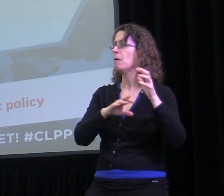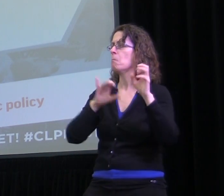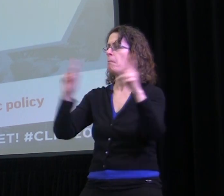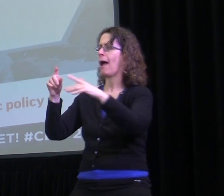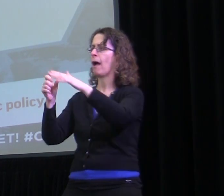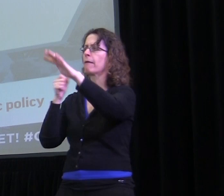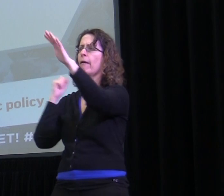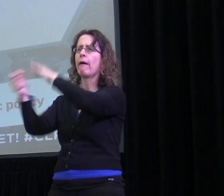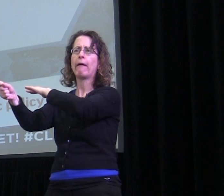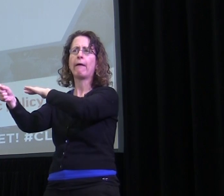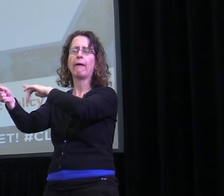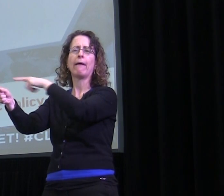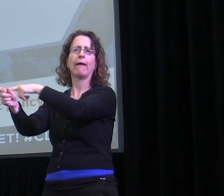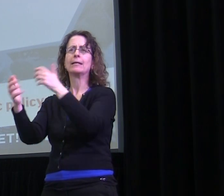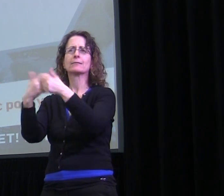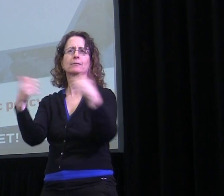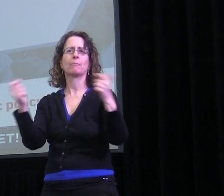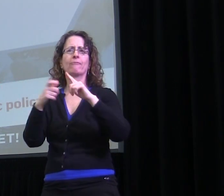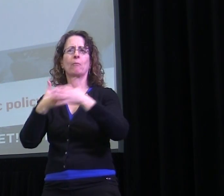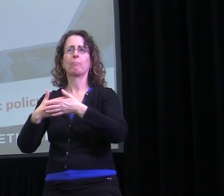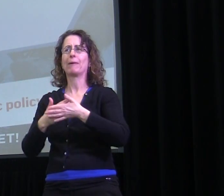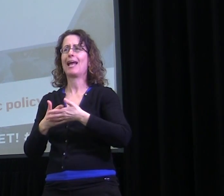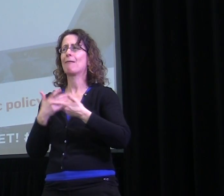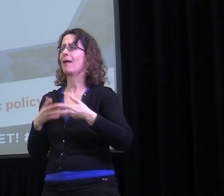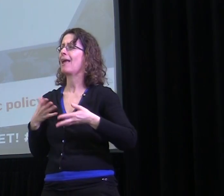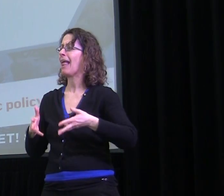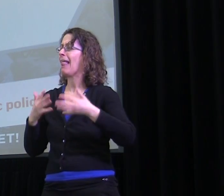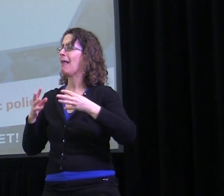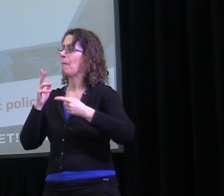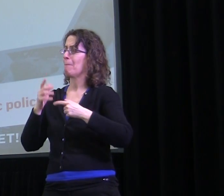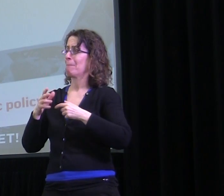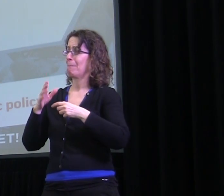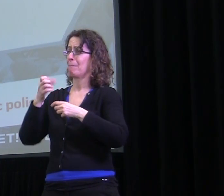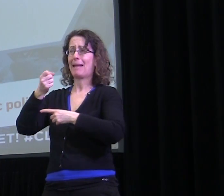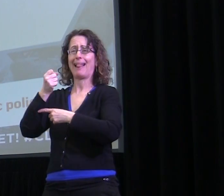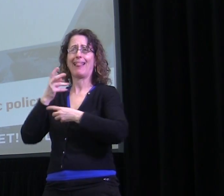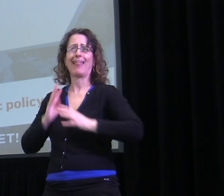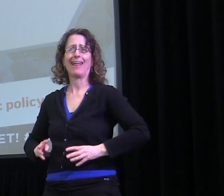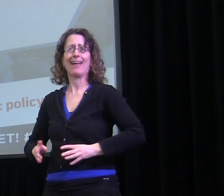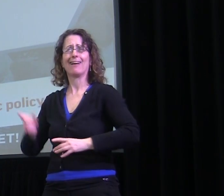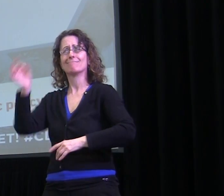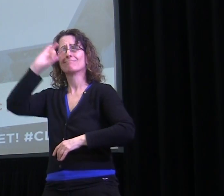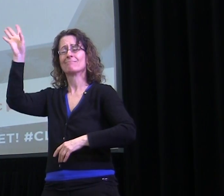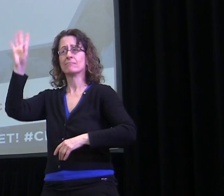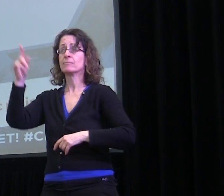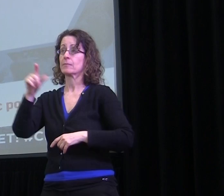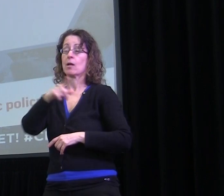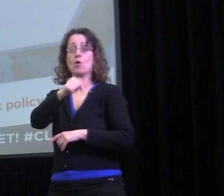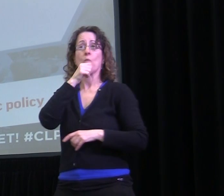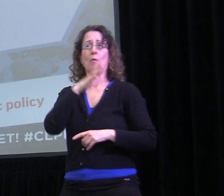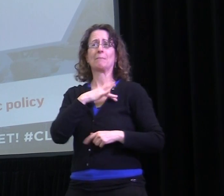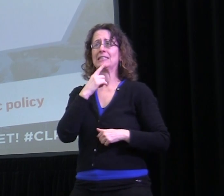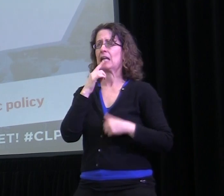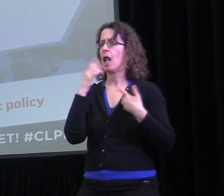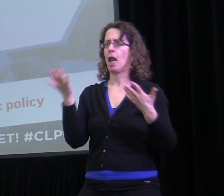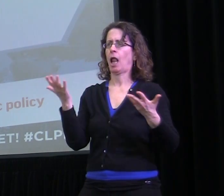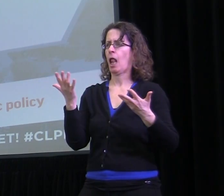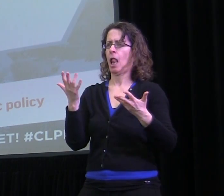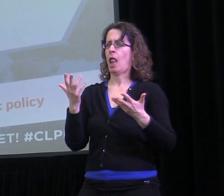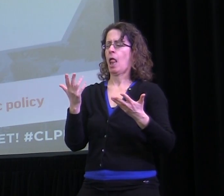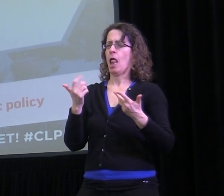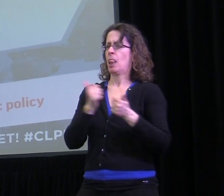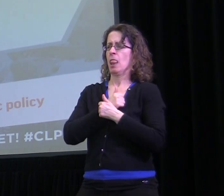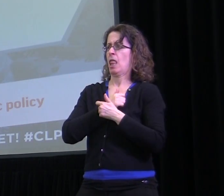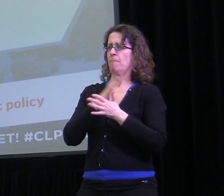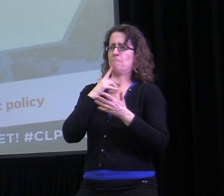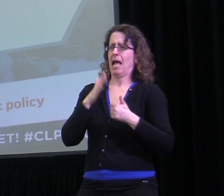just experienced the most powerful thing she's ever done in her life and stating, "I struggled knowing what love is my entire life. I just felt love for the first